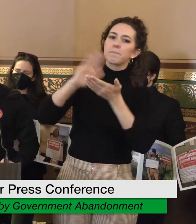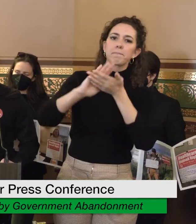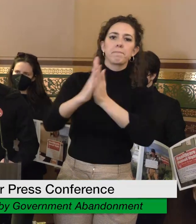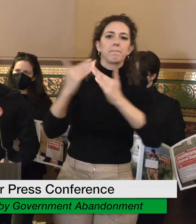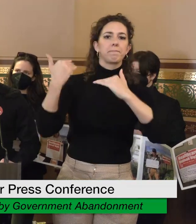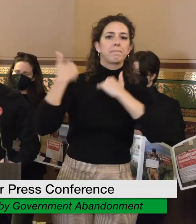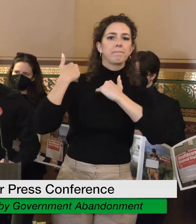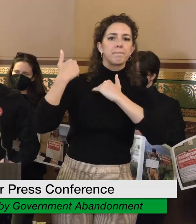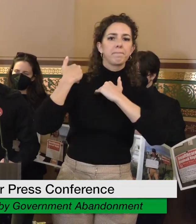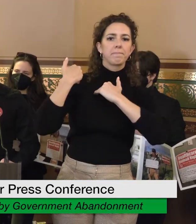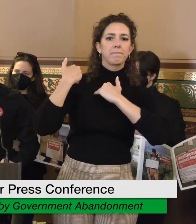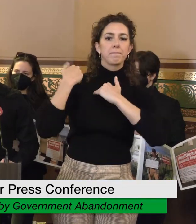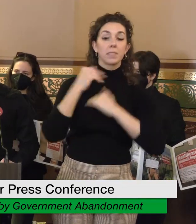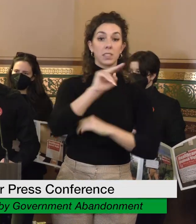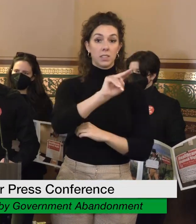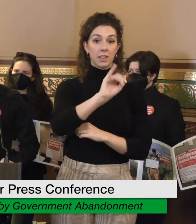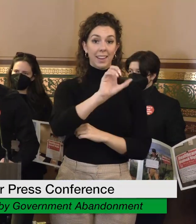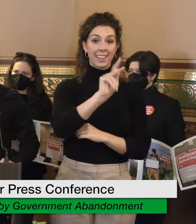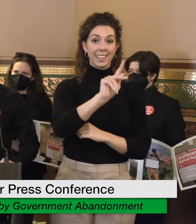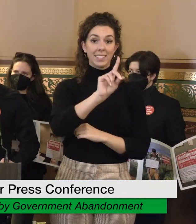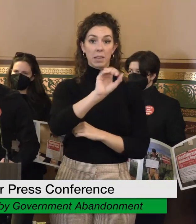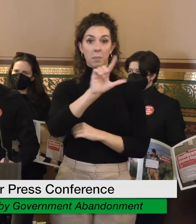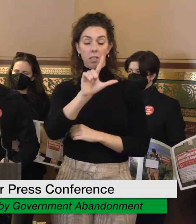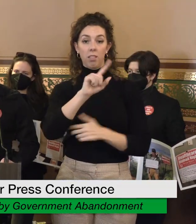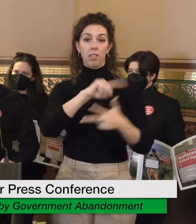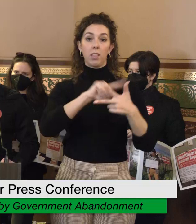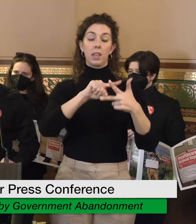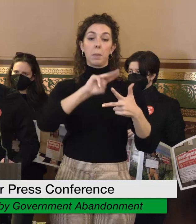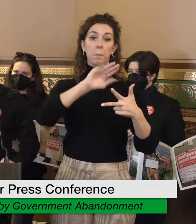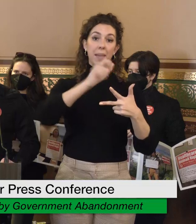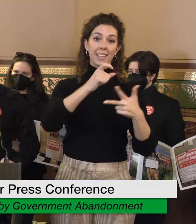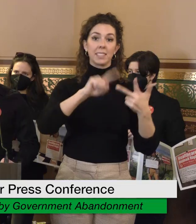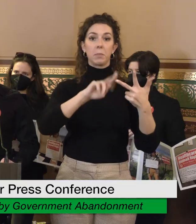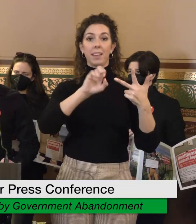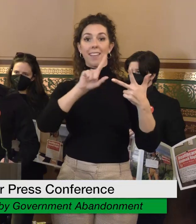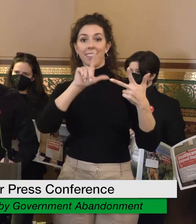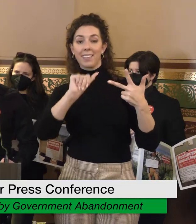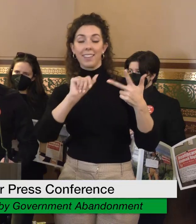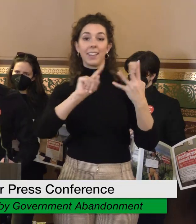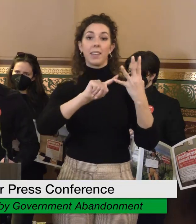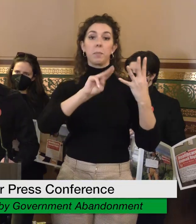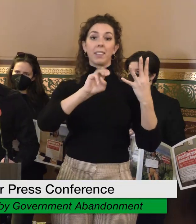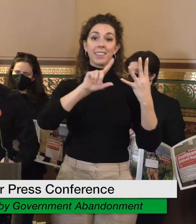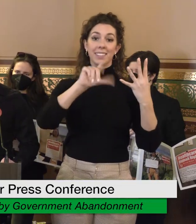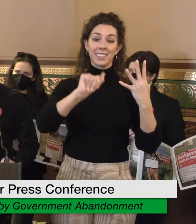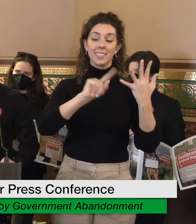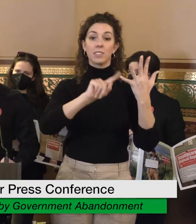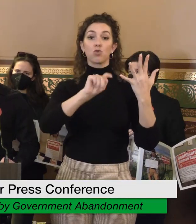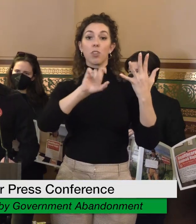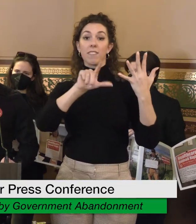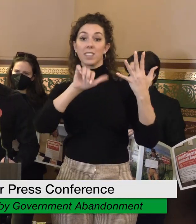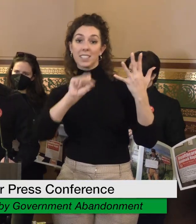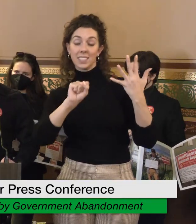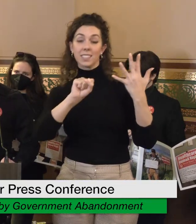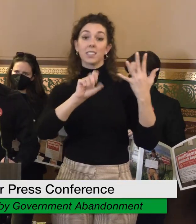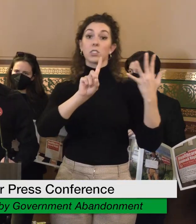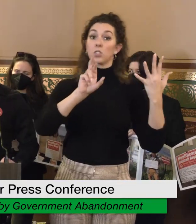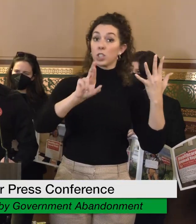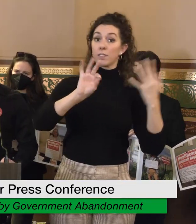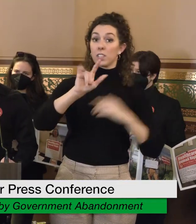accountable. Nick Demmel, Max Titus, Michaela Merrill, Marissa King, Travis Weaver, Dr.